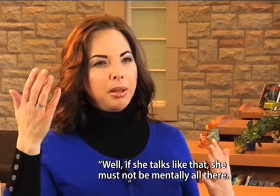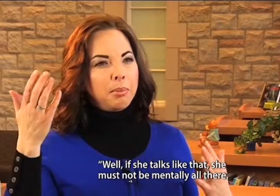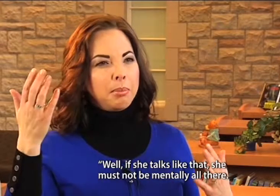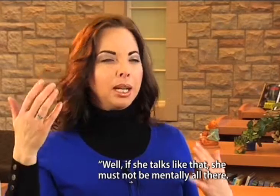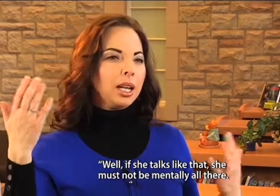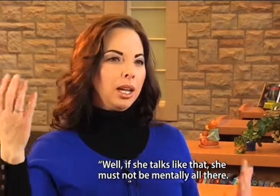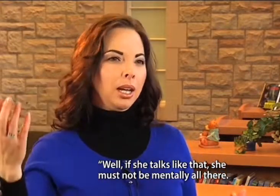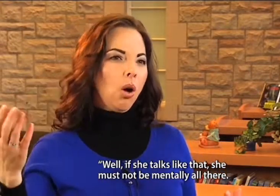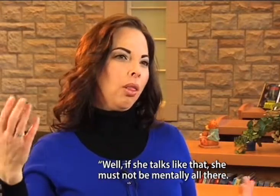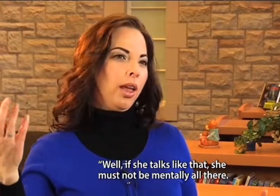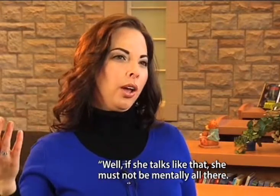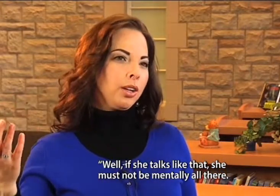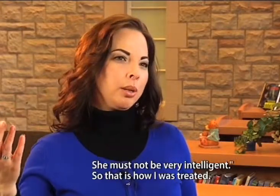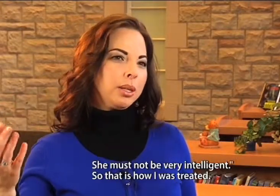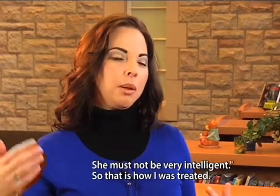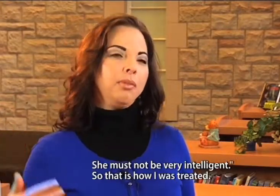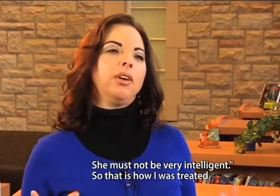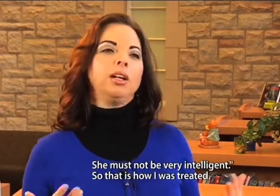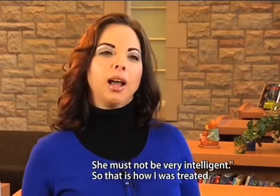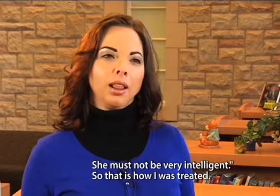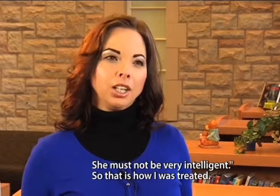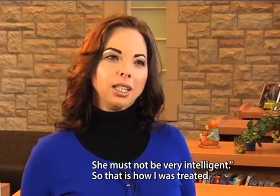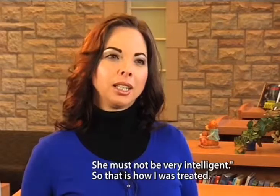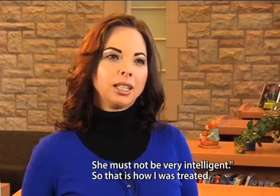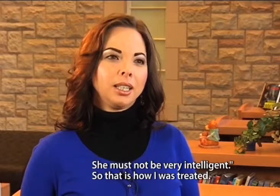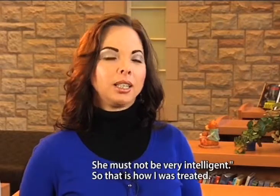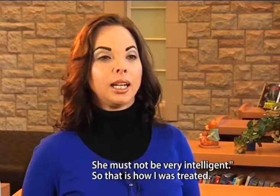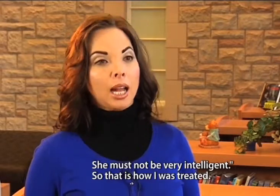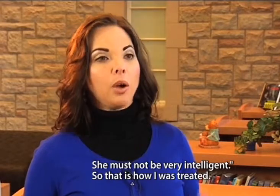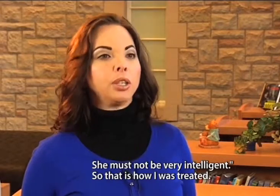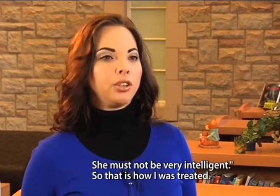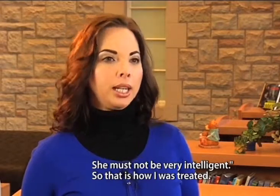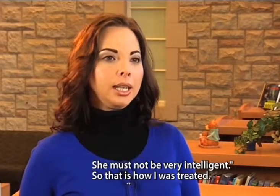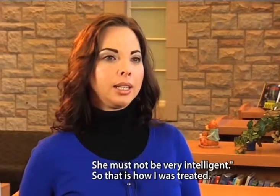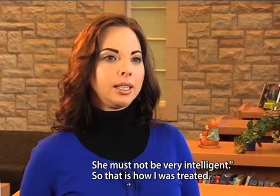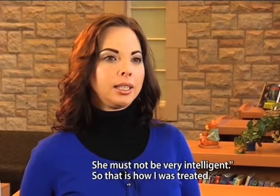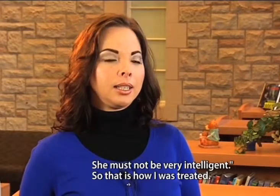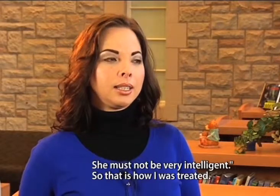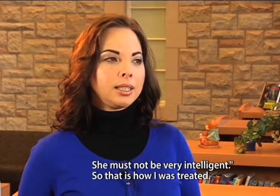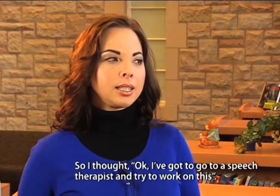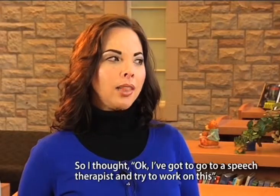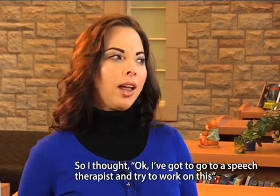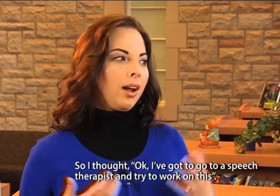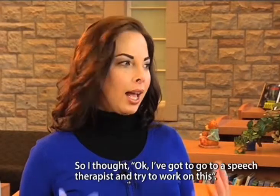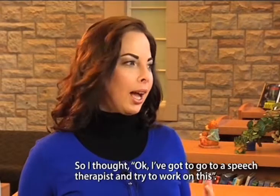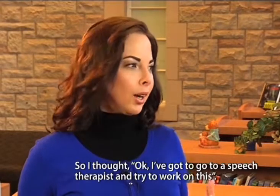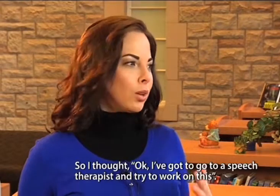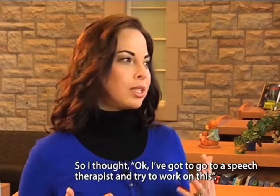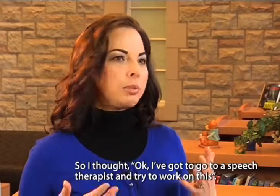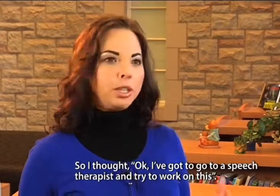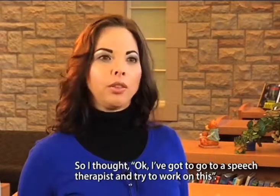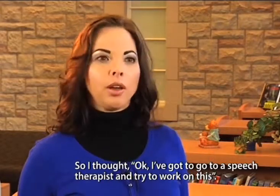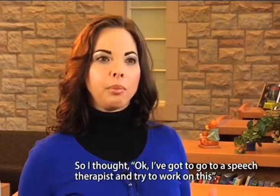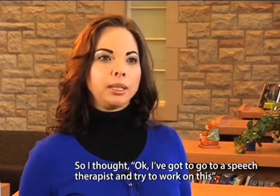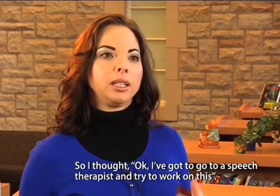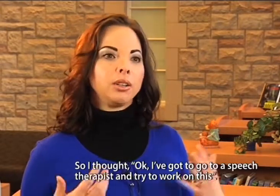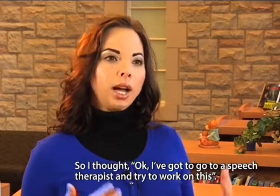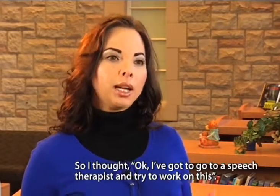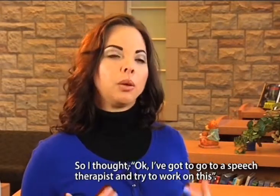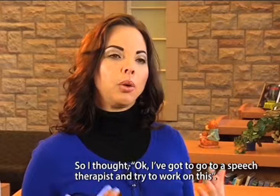mentally all there. She must not be very intelligent. So that's how I was treated. So So I thought, okay, I got to go to a speech therapist and try to work